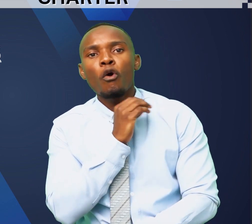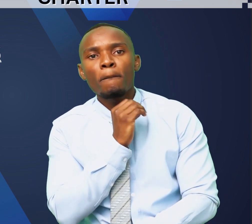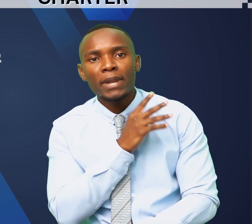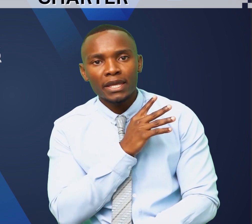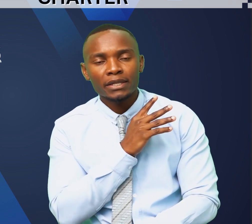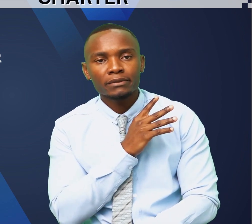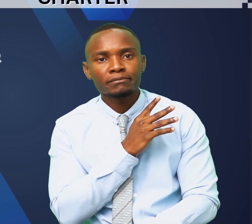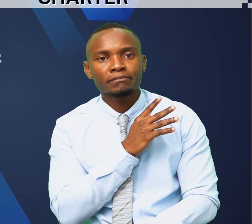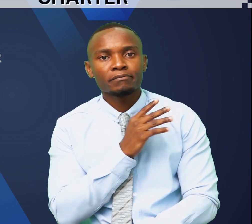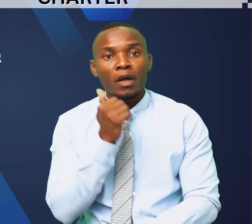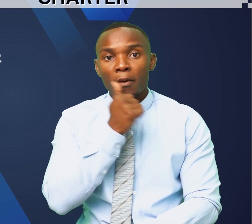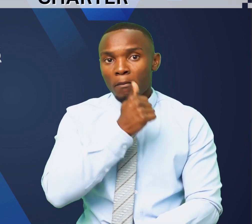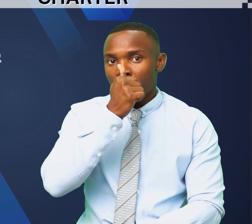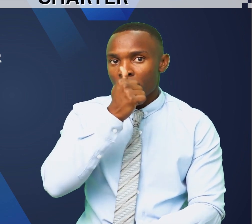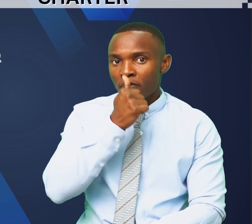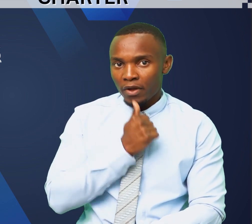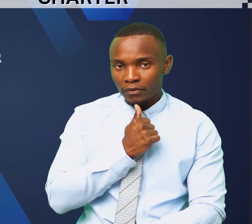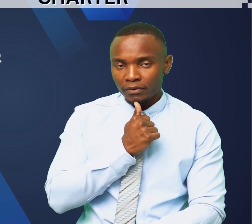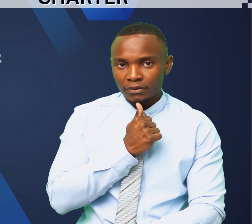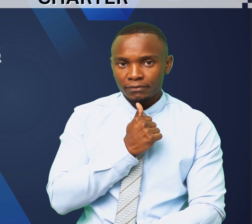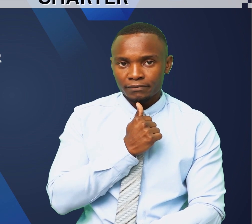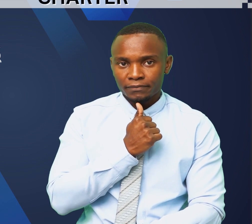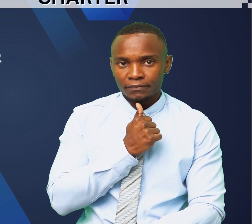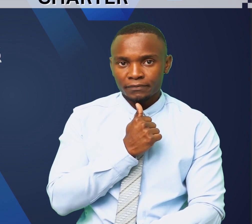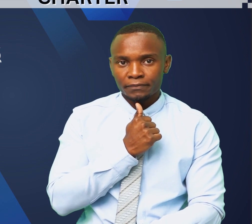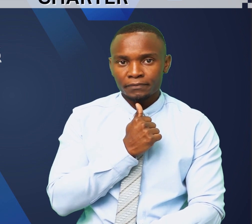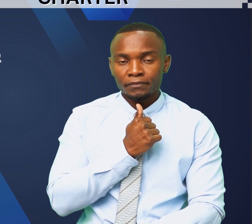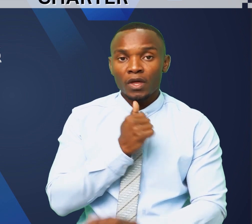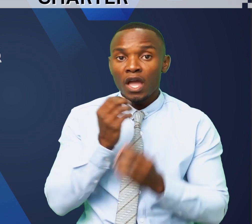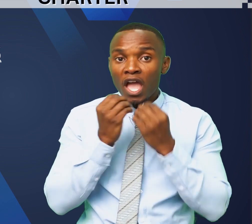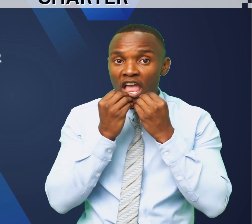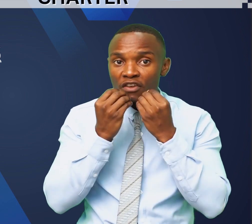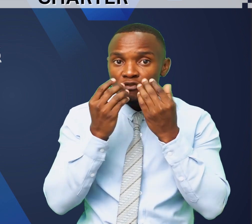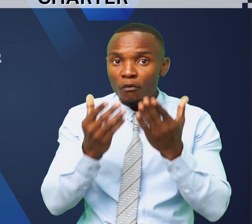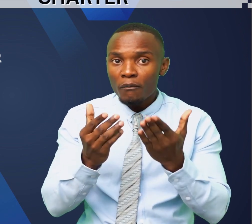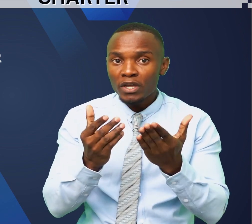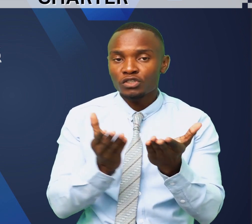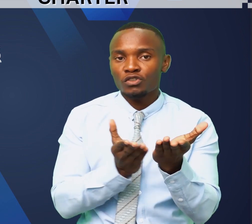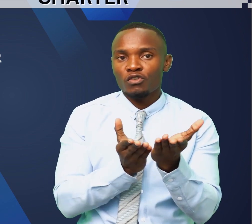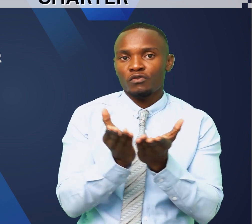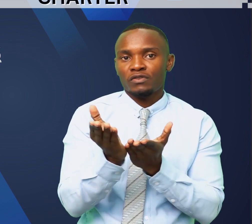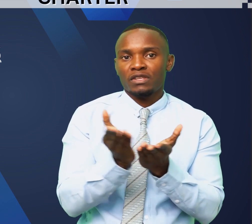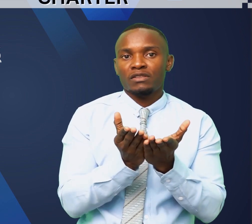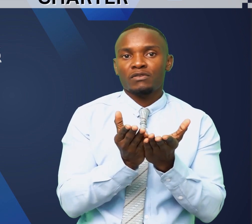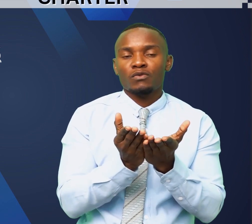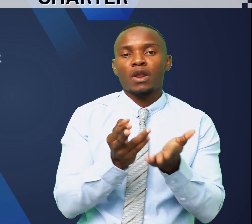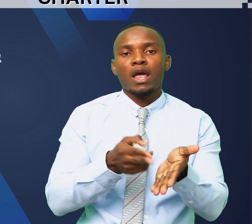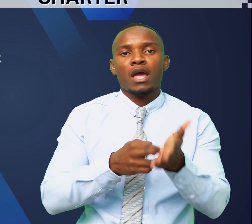complaint, privacy and confidentiality, information of services required.